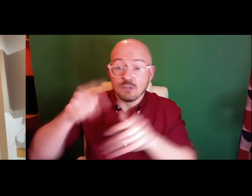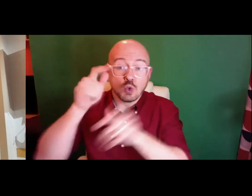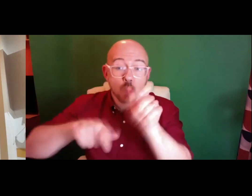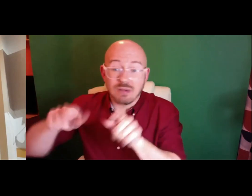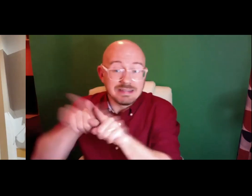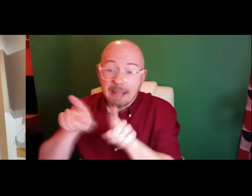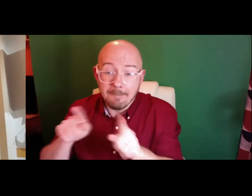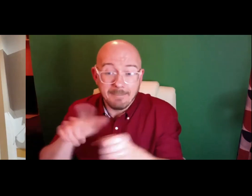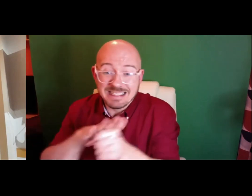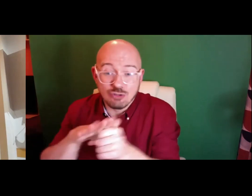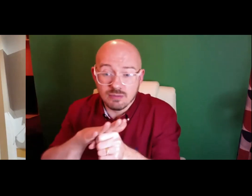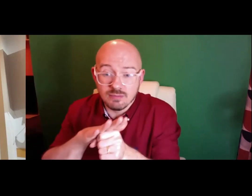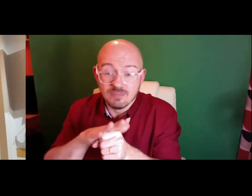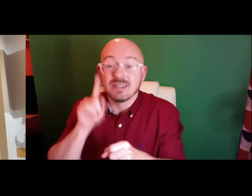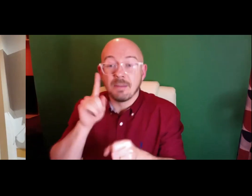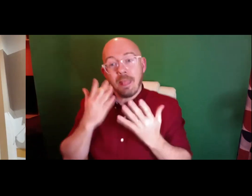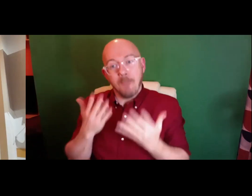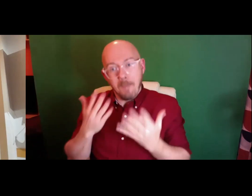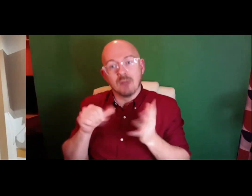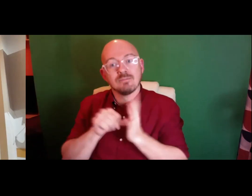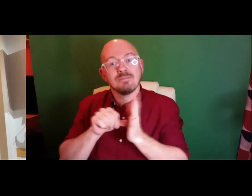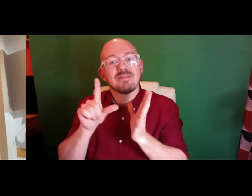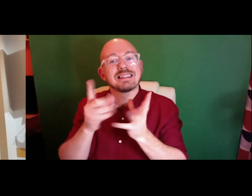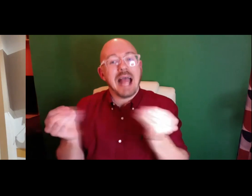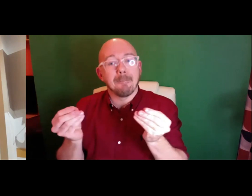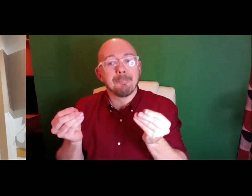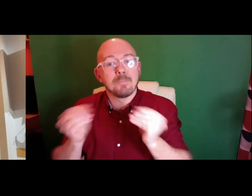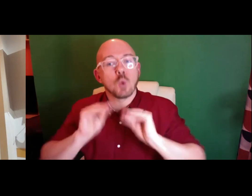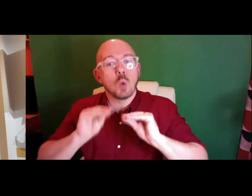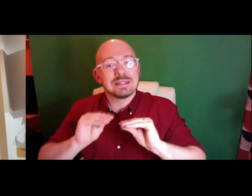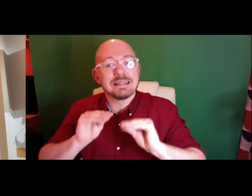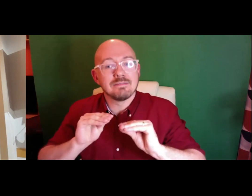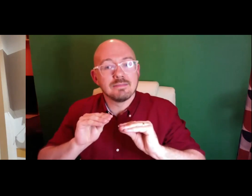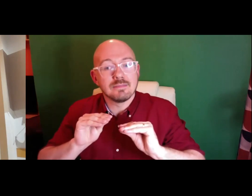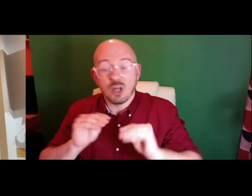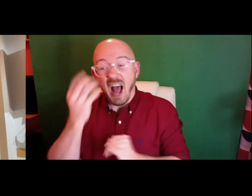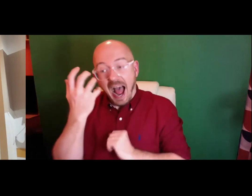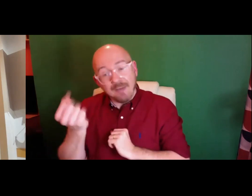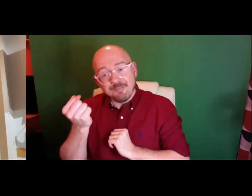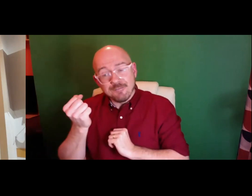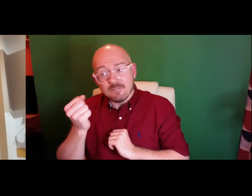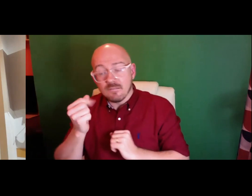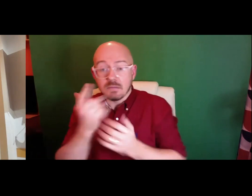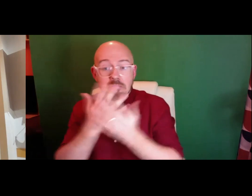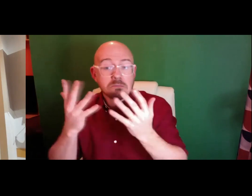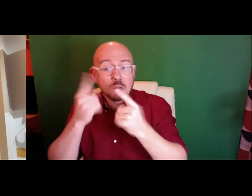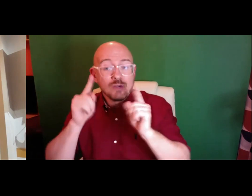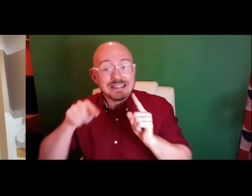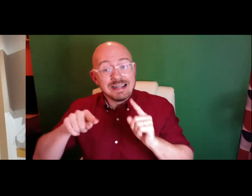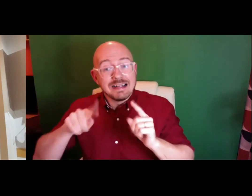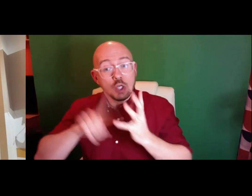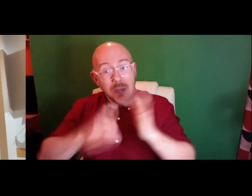funding. Anybody who goes to university needs to access funding, but unfortunately there's a